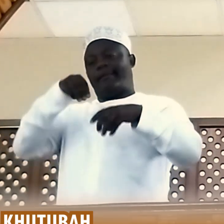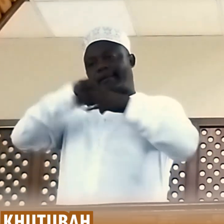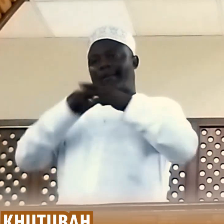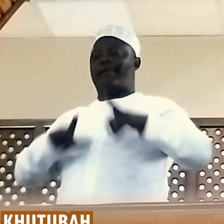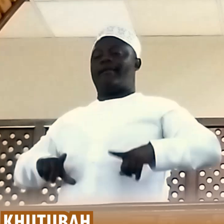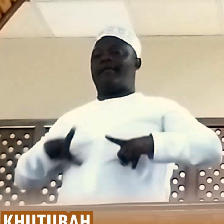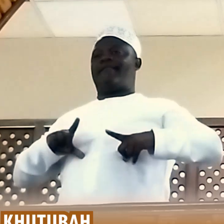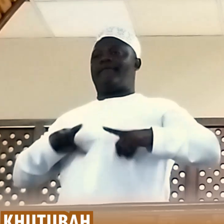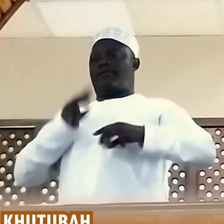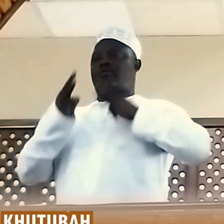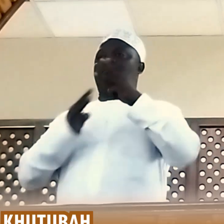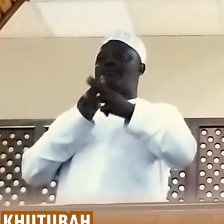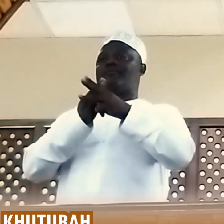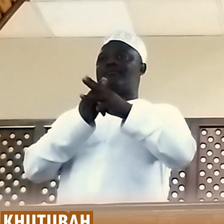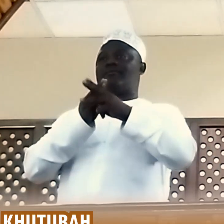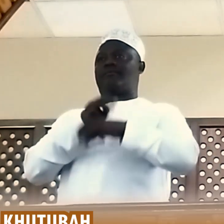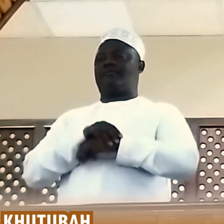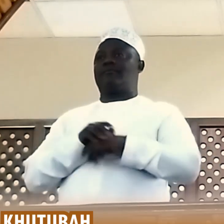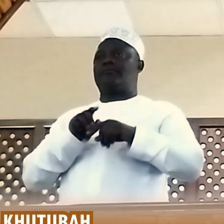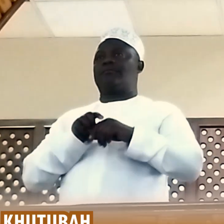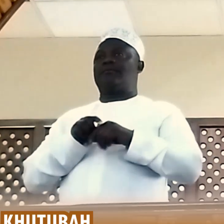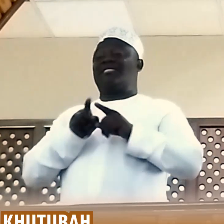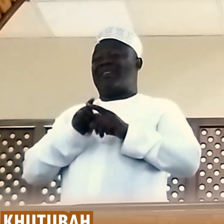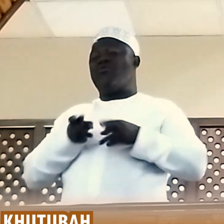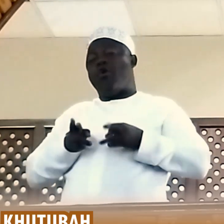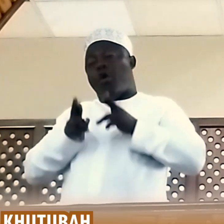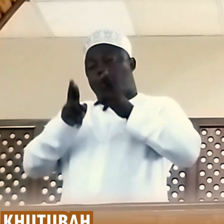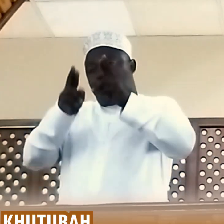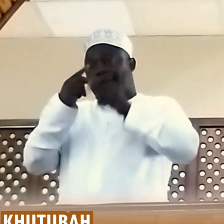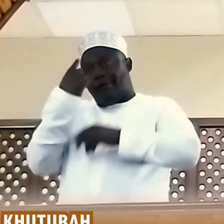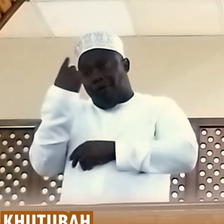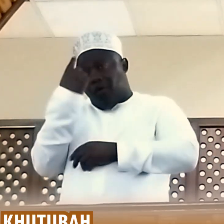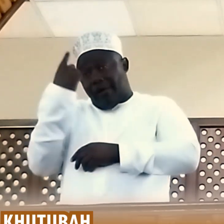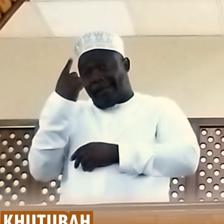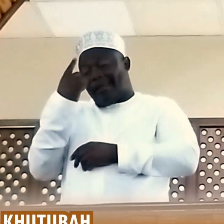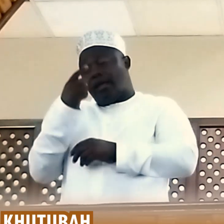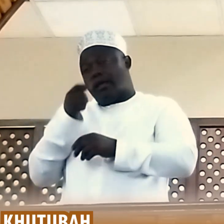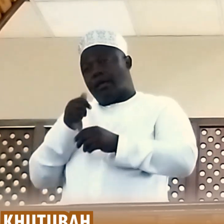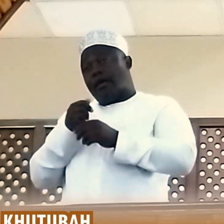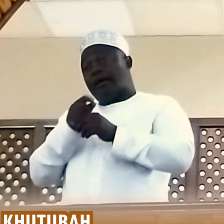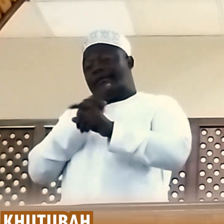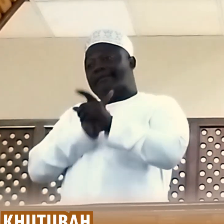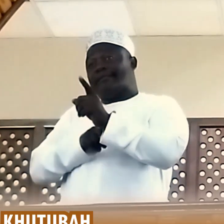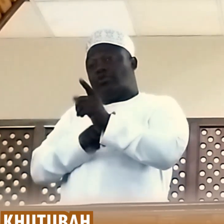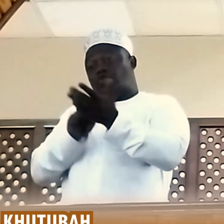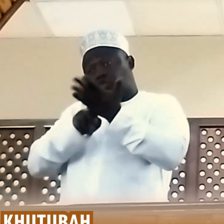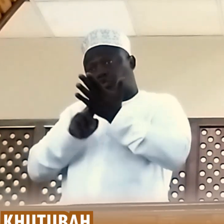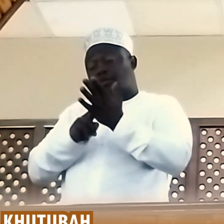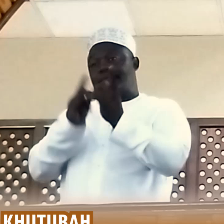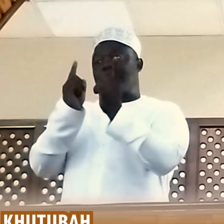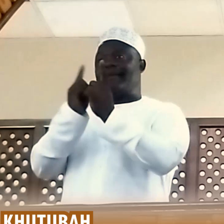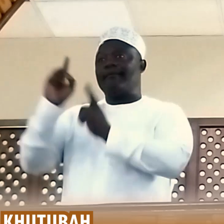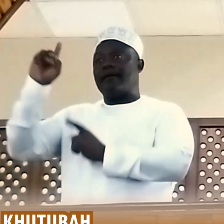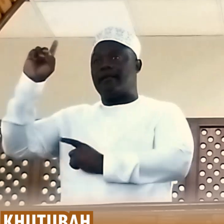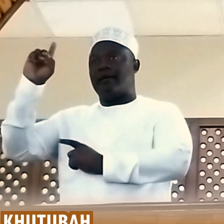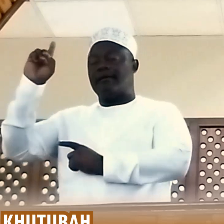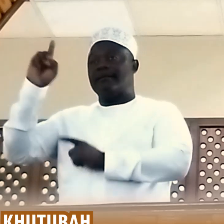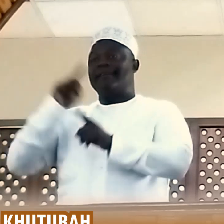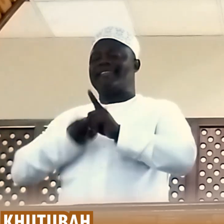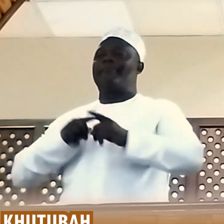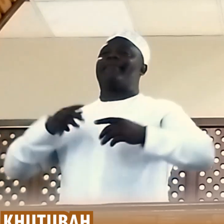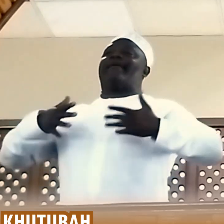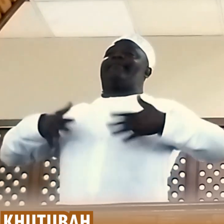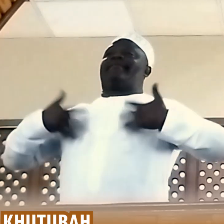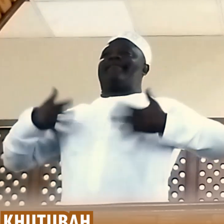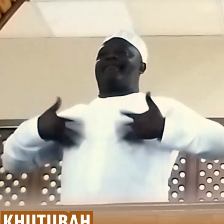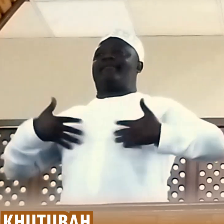buno obw'ensi ate ly'ekkubo lyokka era lye tugenda okukwata tusisinkane Allah tabaraka wa ta'ala nga